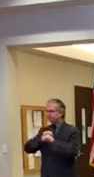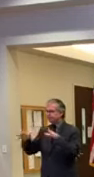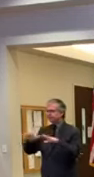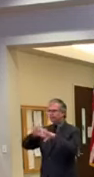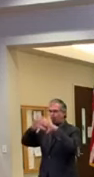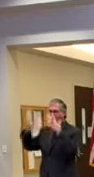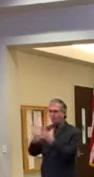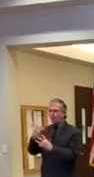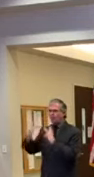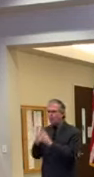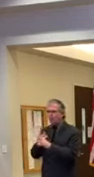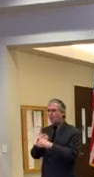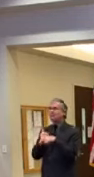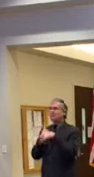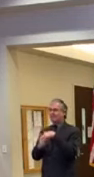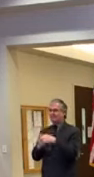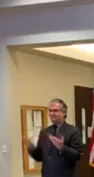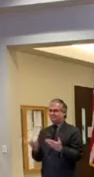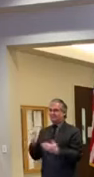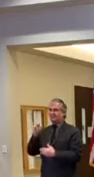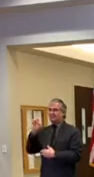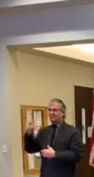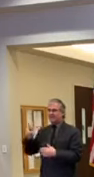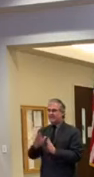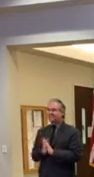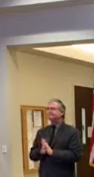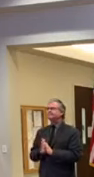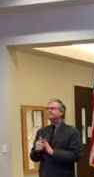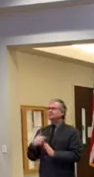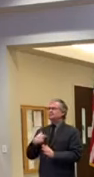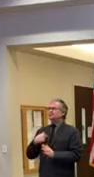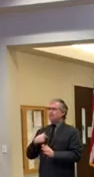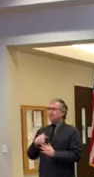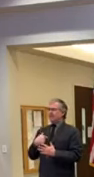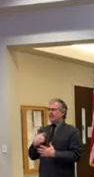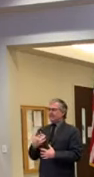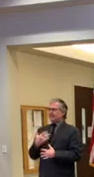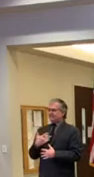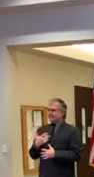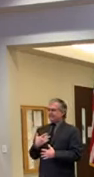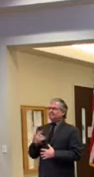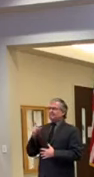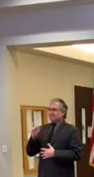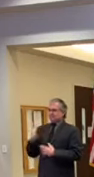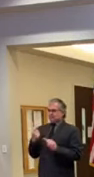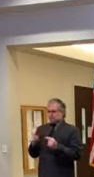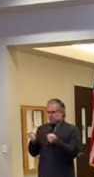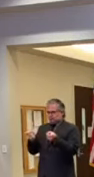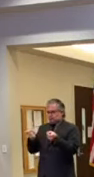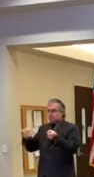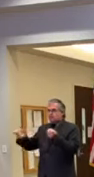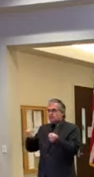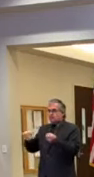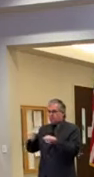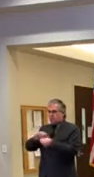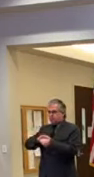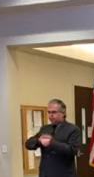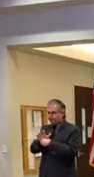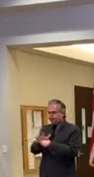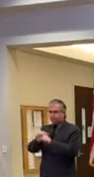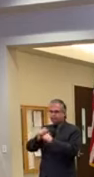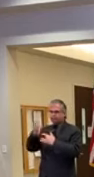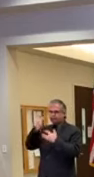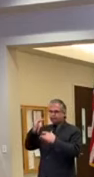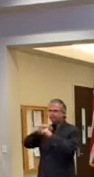Nevada. I've taken what I believe were the necessary steps to try to mitigate this pandemic and keep